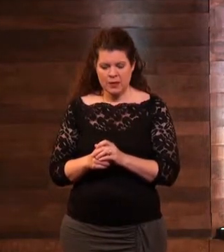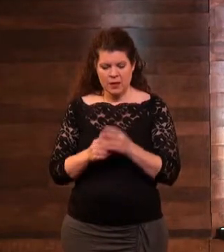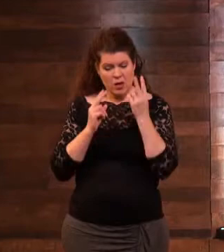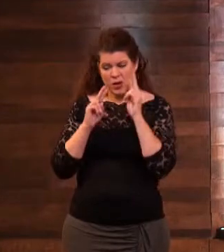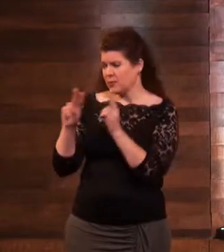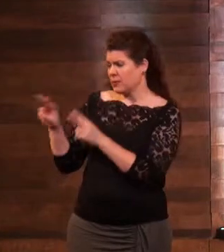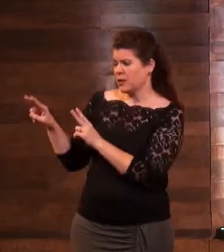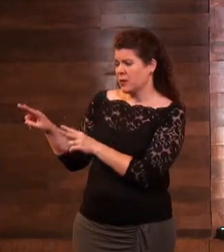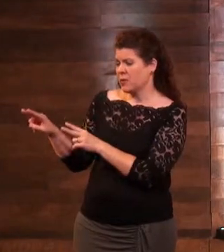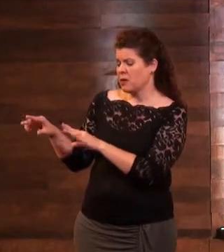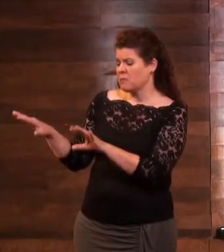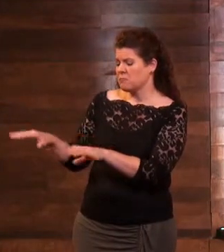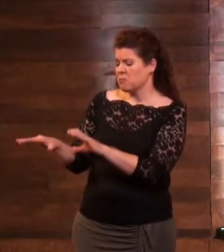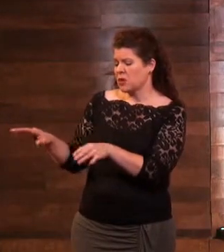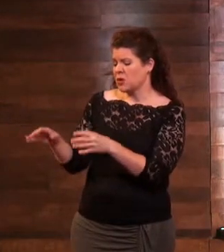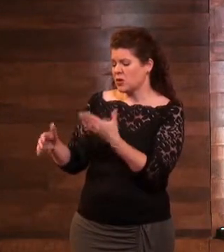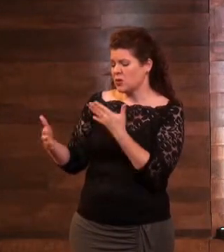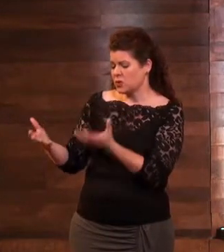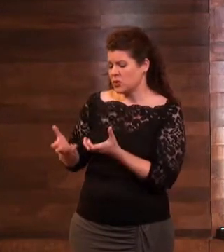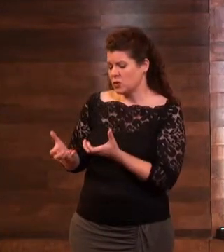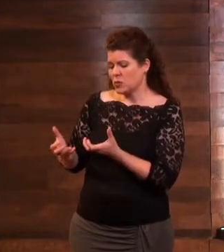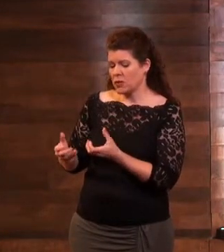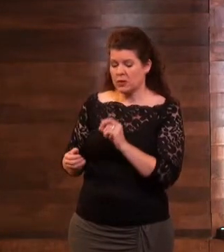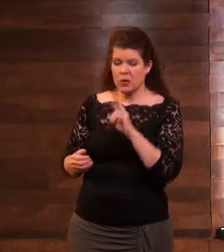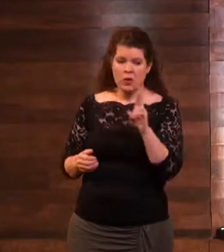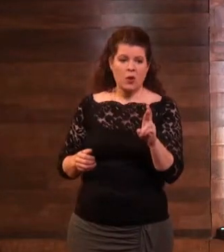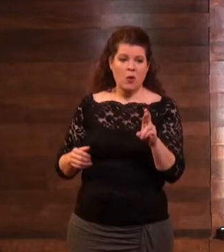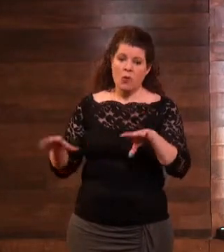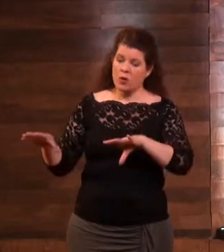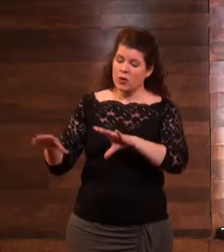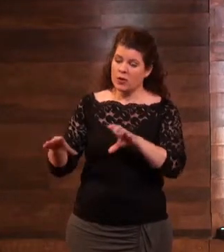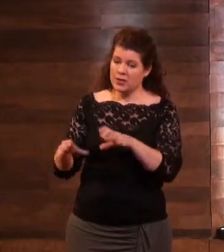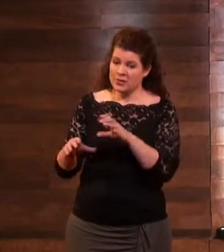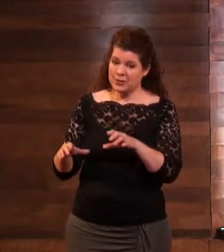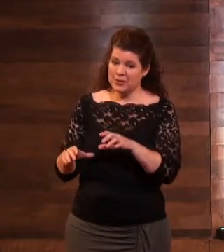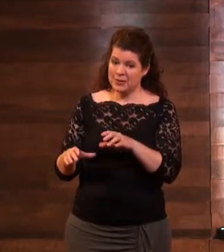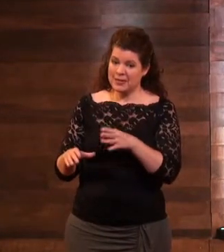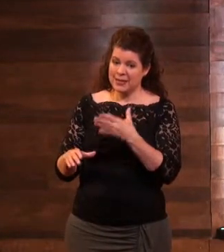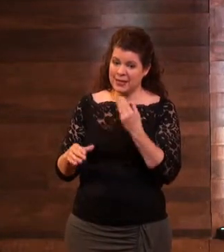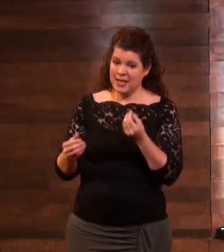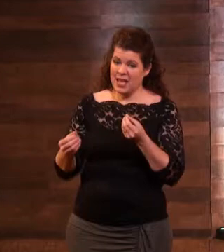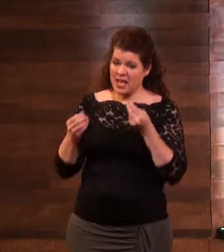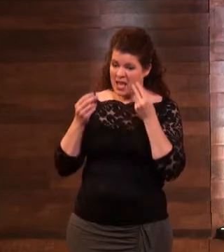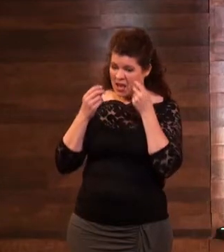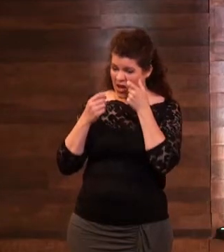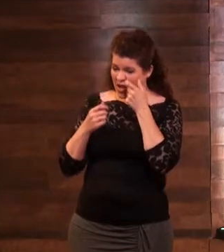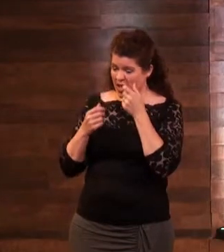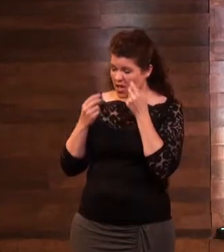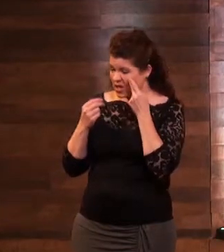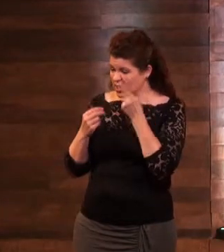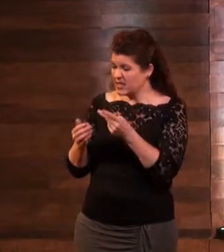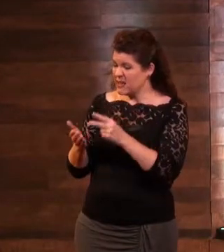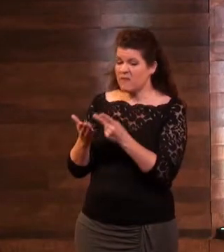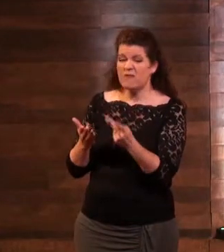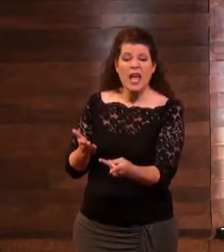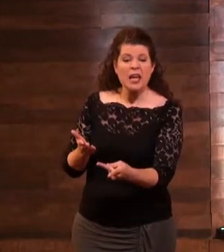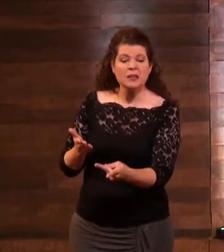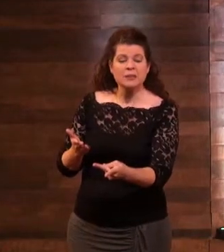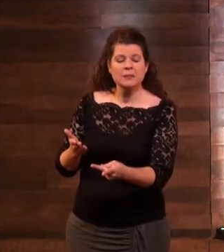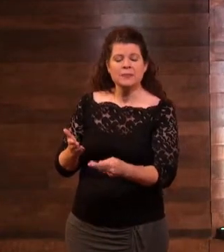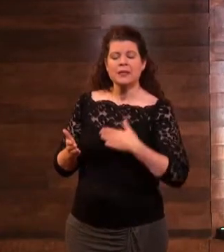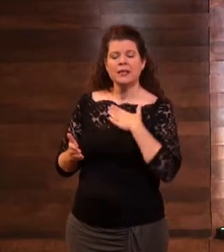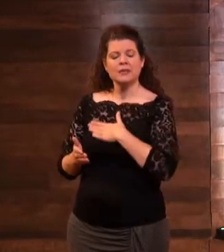do. Or maybe you do it, but you make sure it fails. Malicious compliance. And later on, you get to